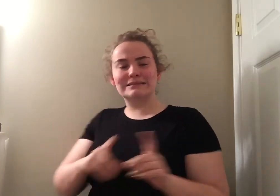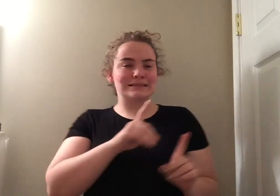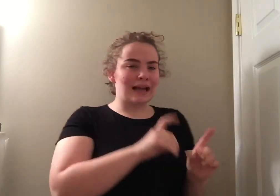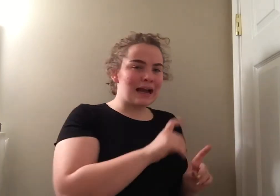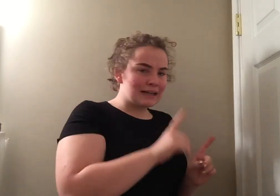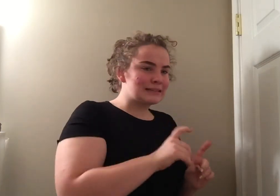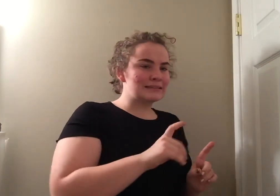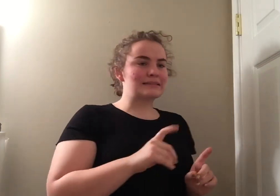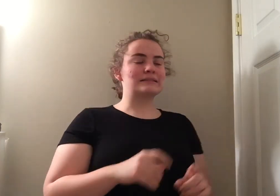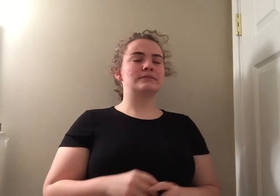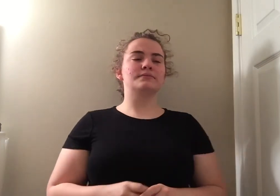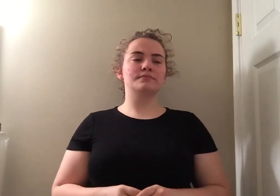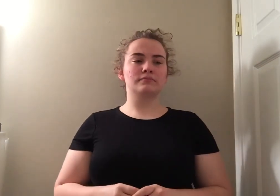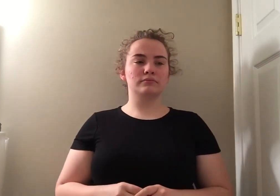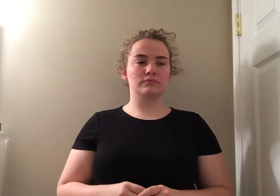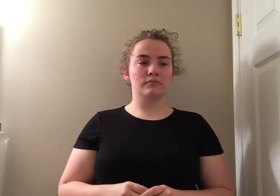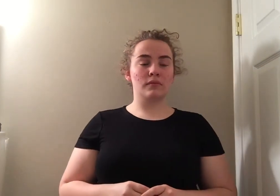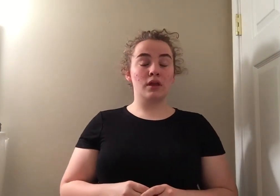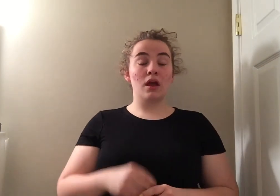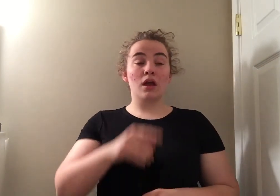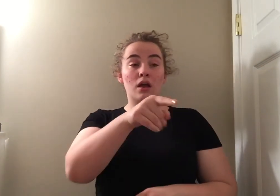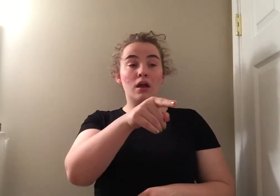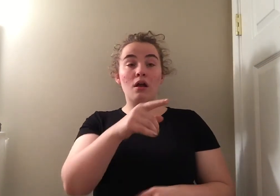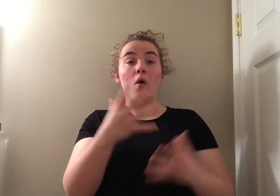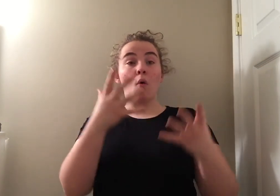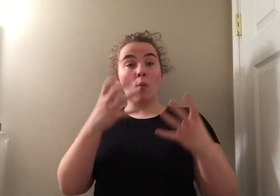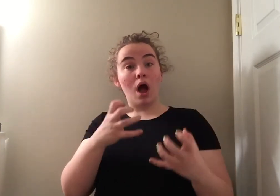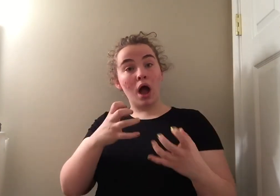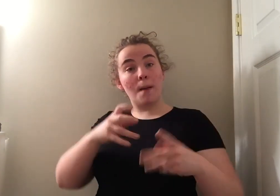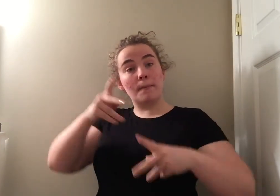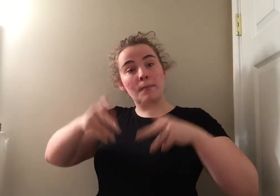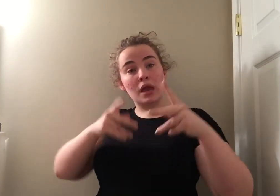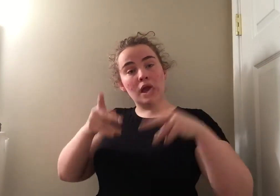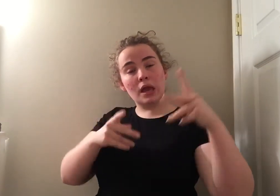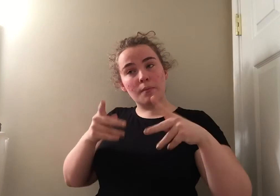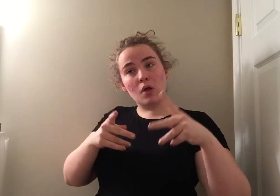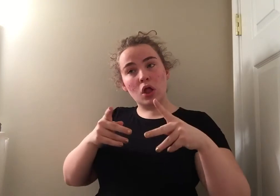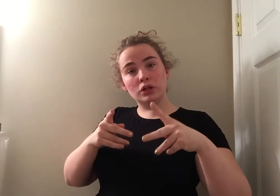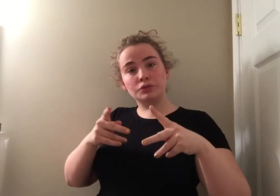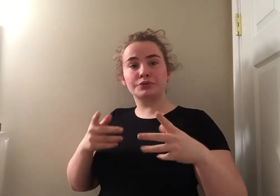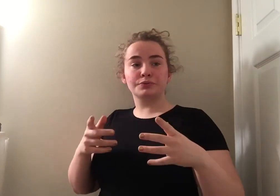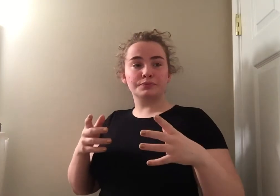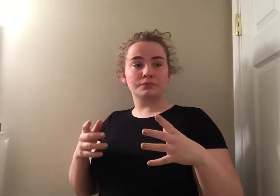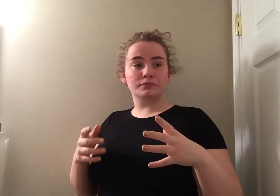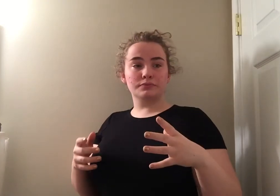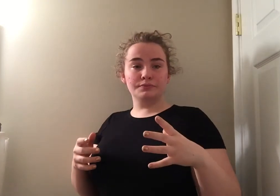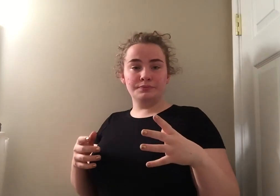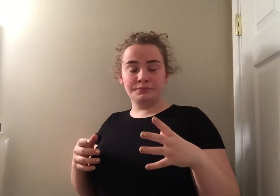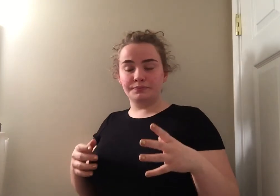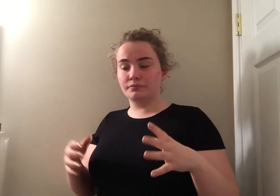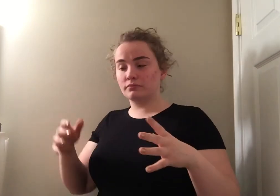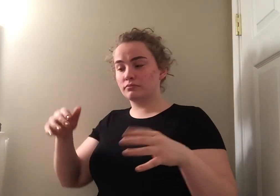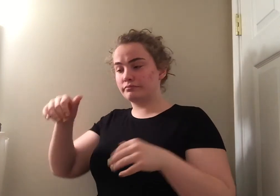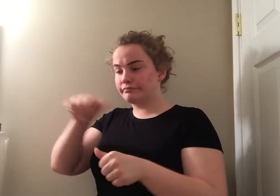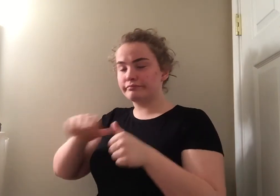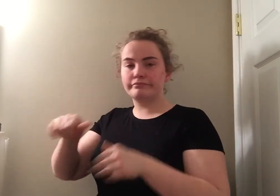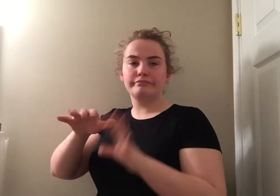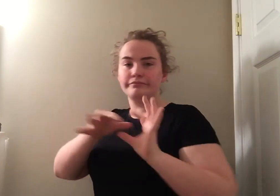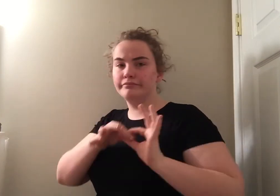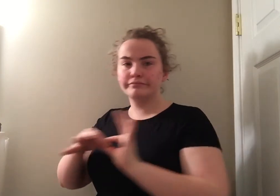means to work together. Right, absolutely, work together. So we learn, this is like distracting me here. So we learn to work